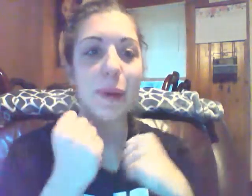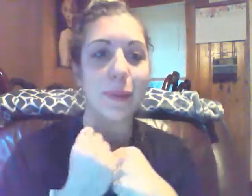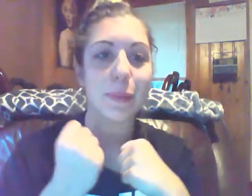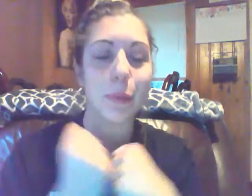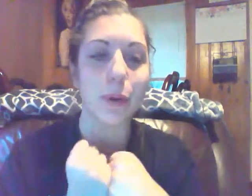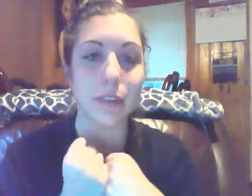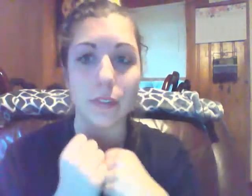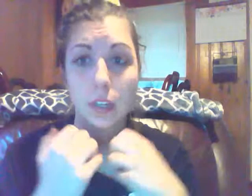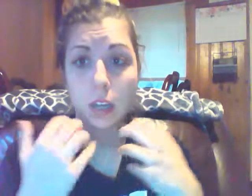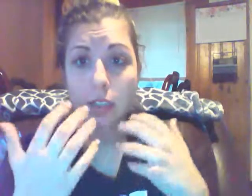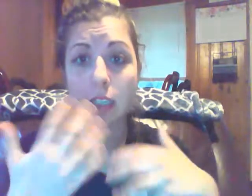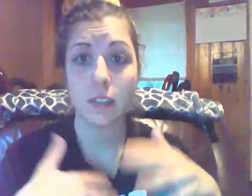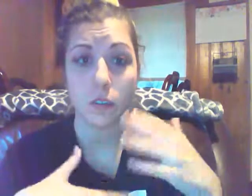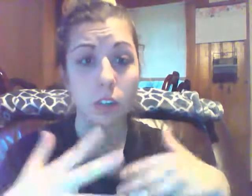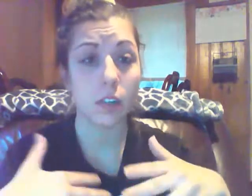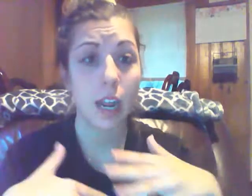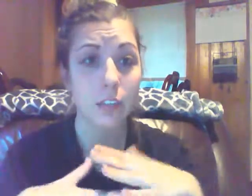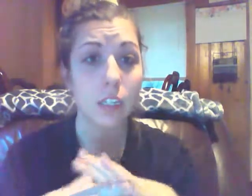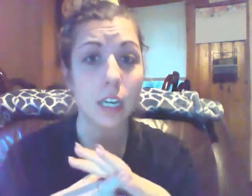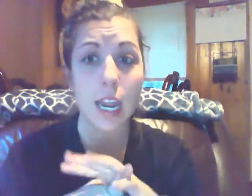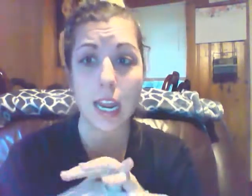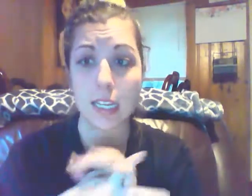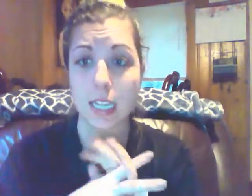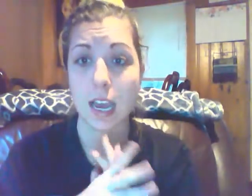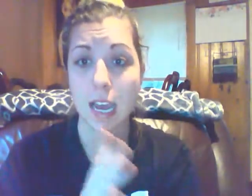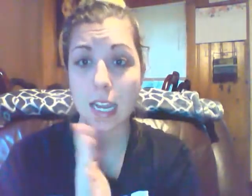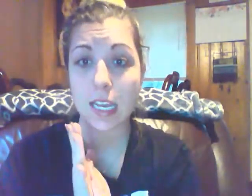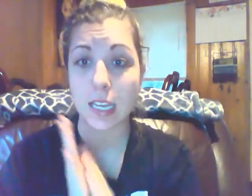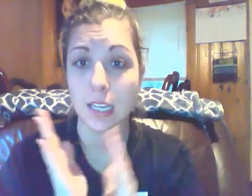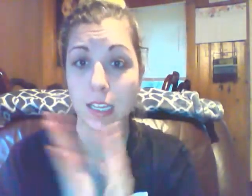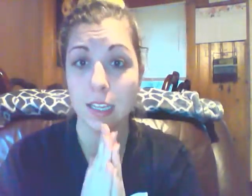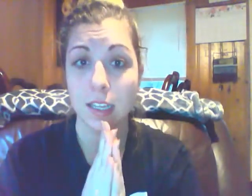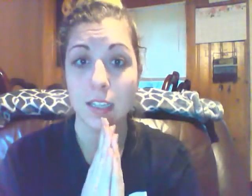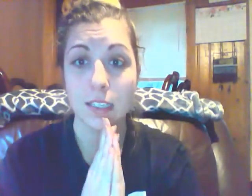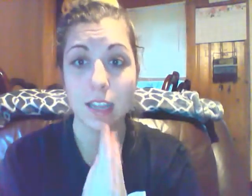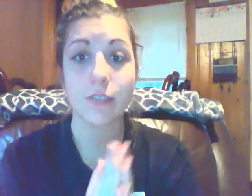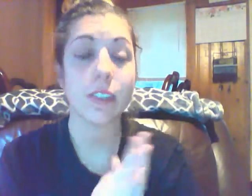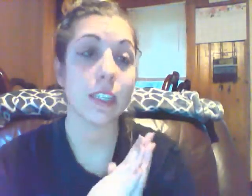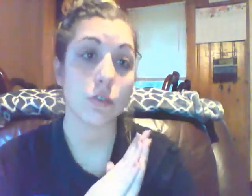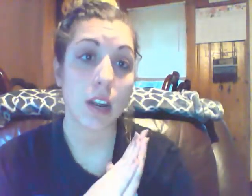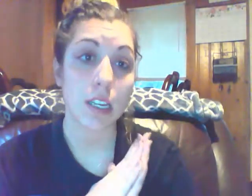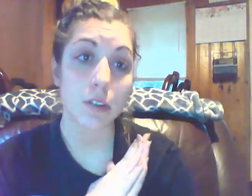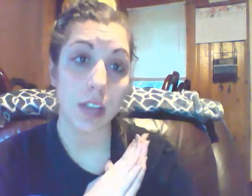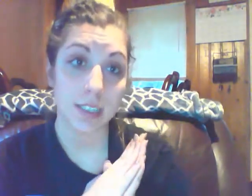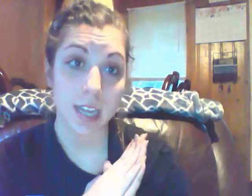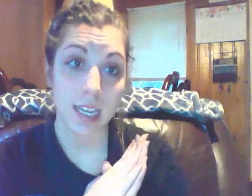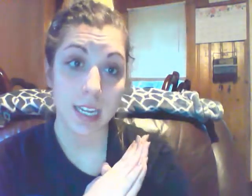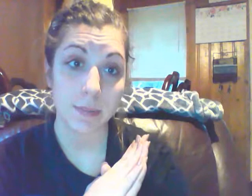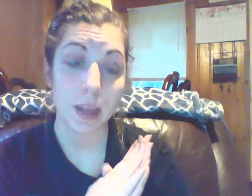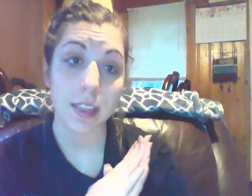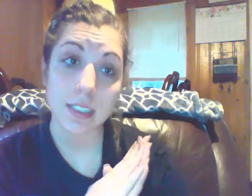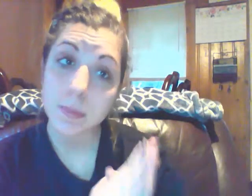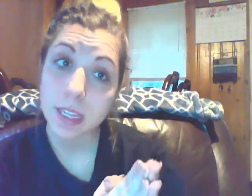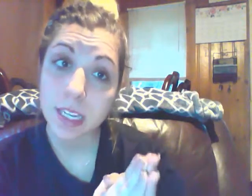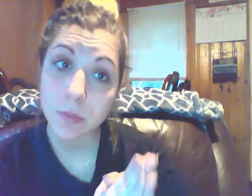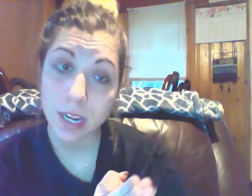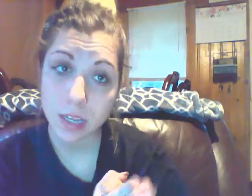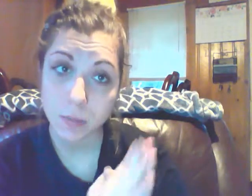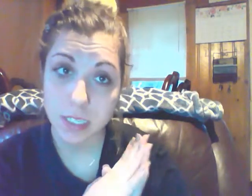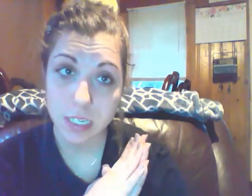proud supporter of Vygotsky's social interaction, and I definitely try and utilize that in my lesson planning when I help the